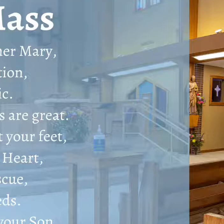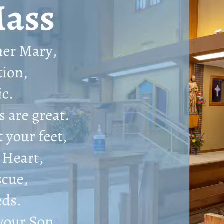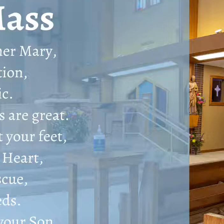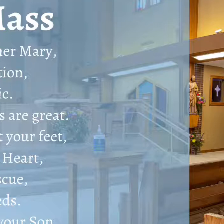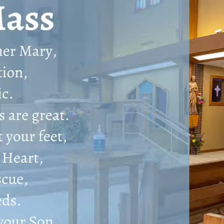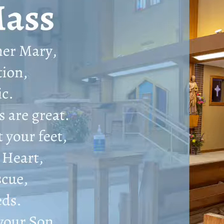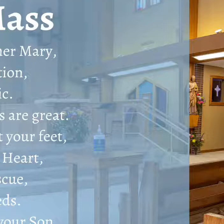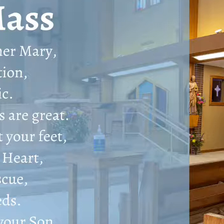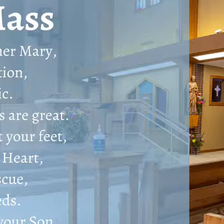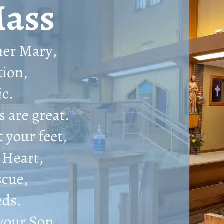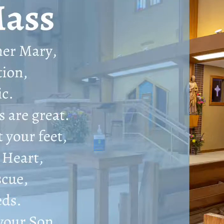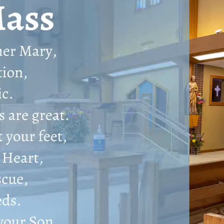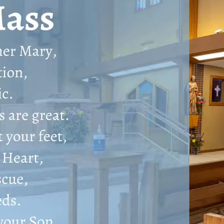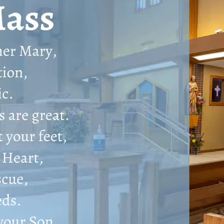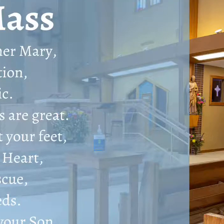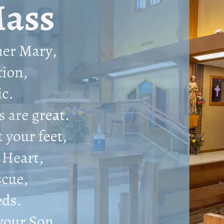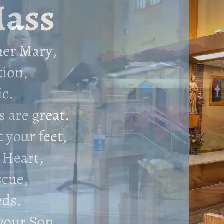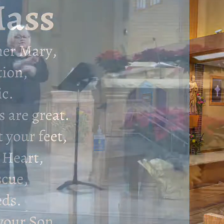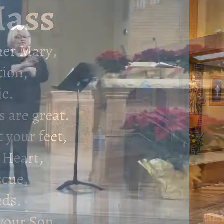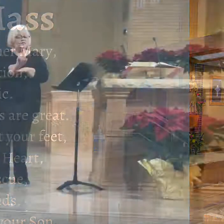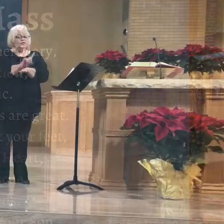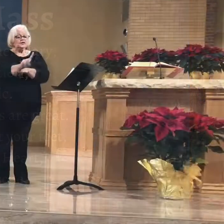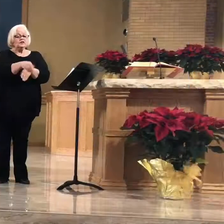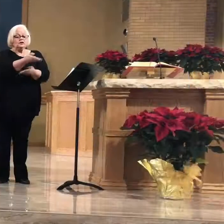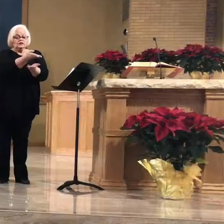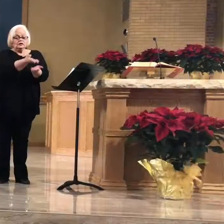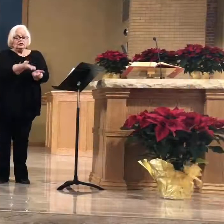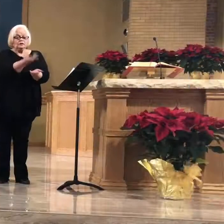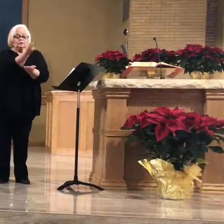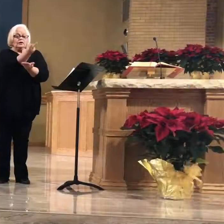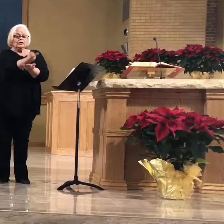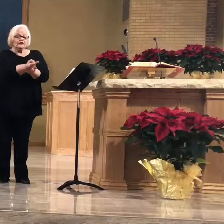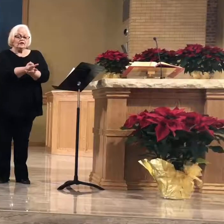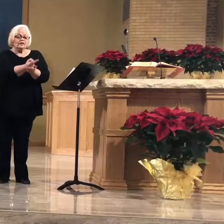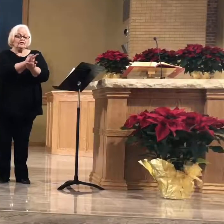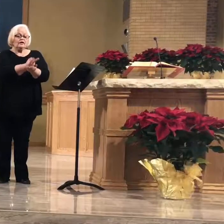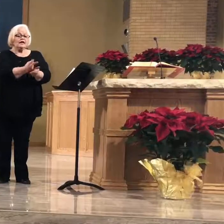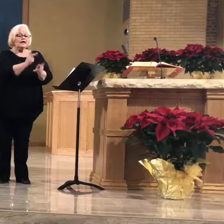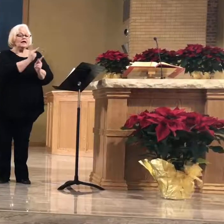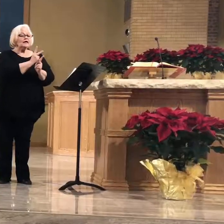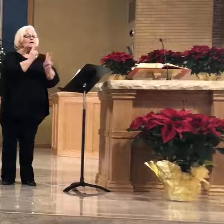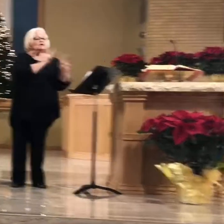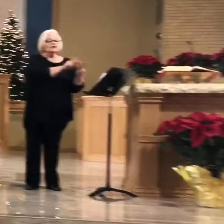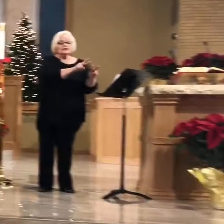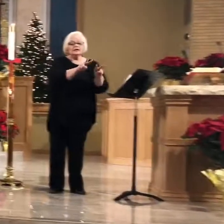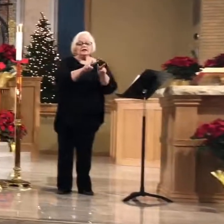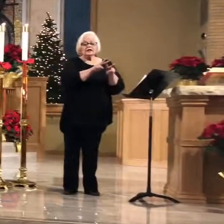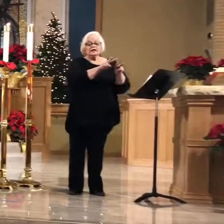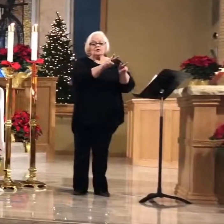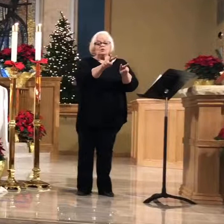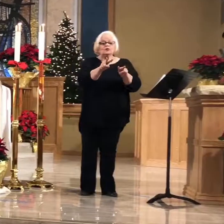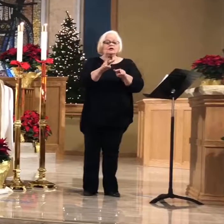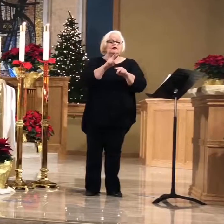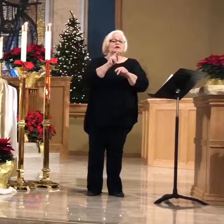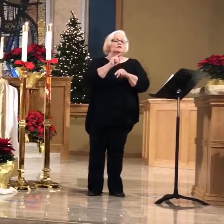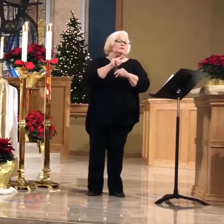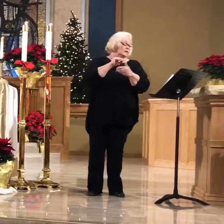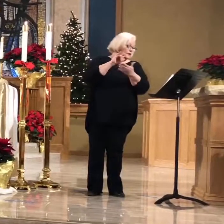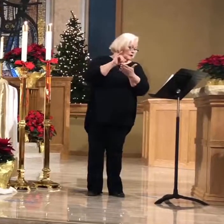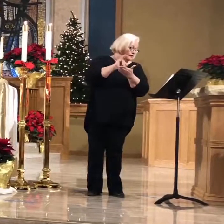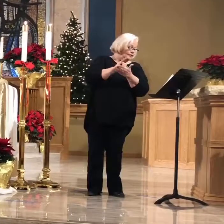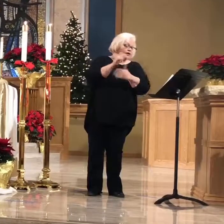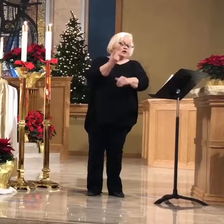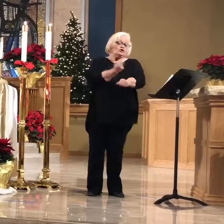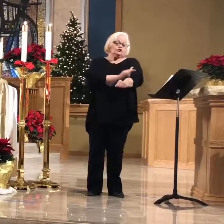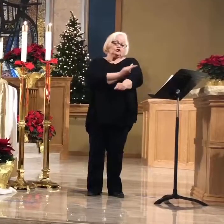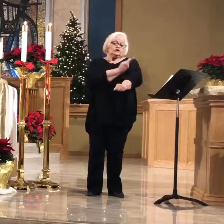they lay, in fields where they lay